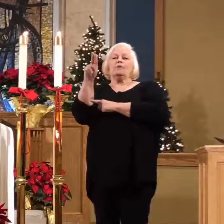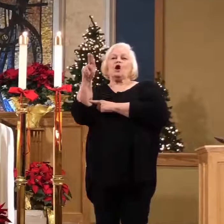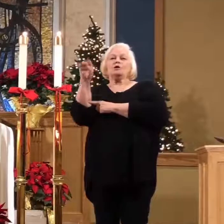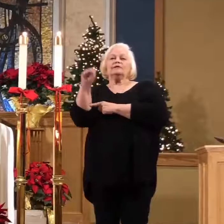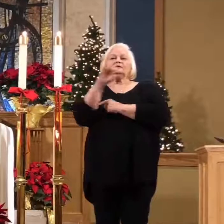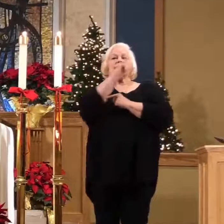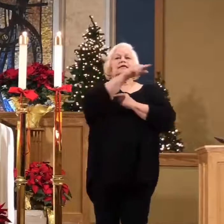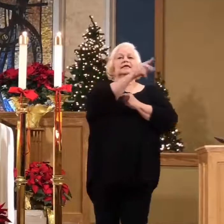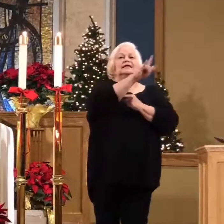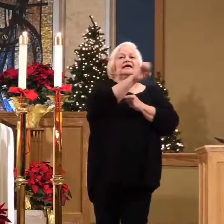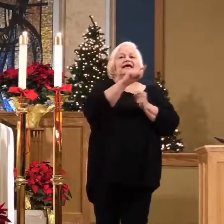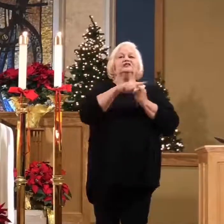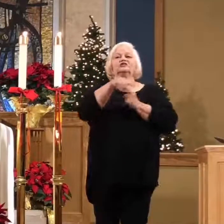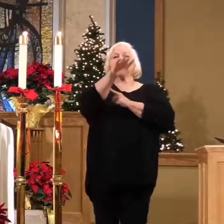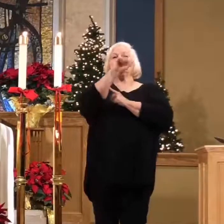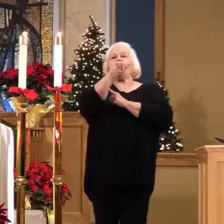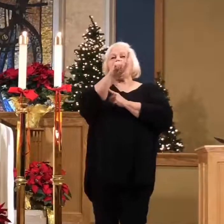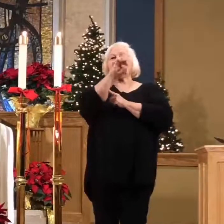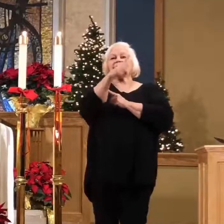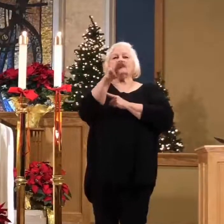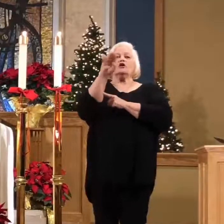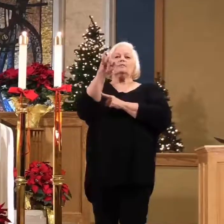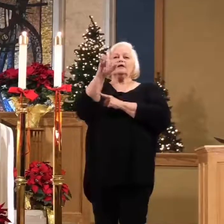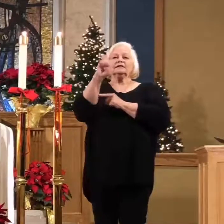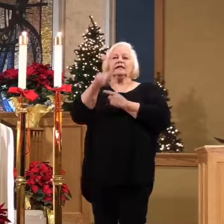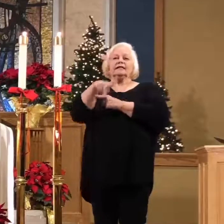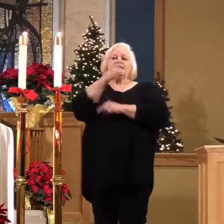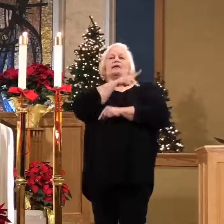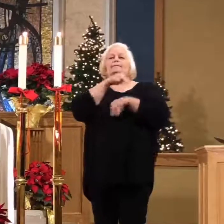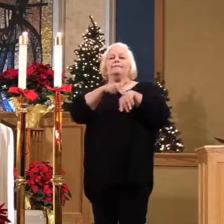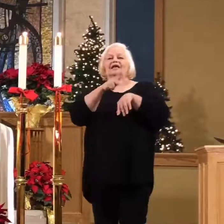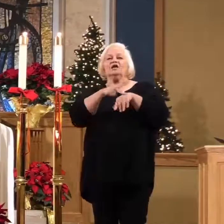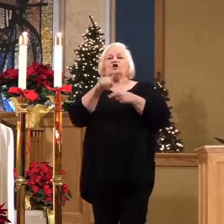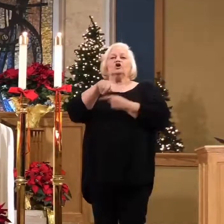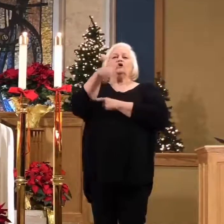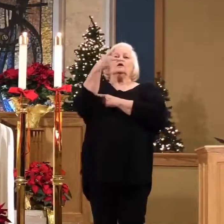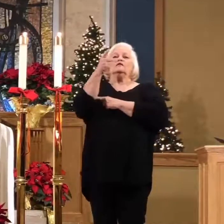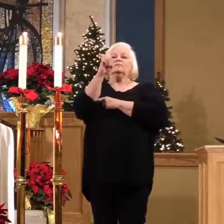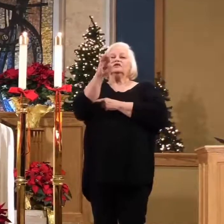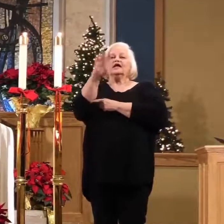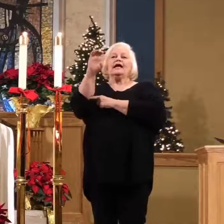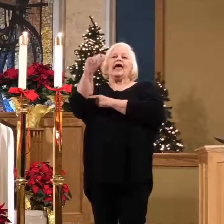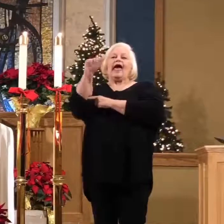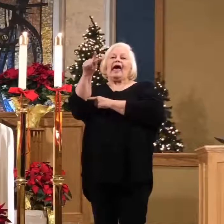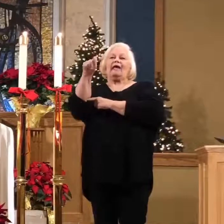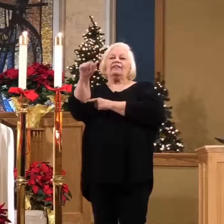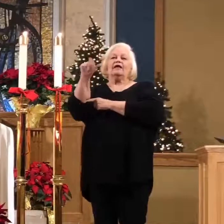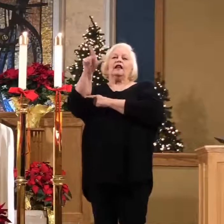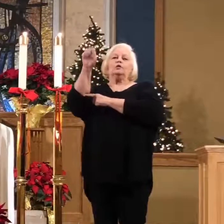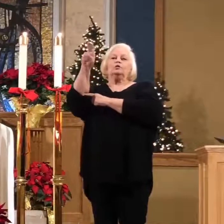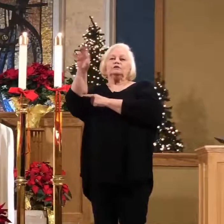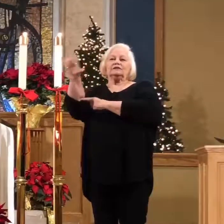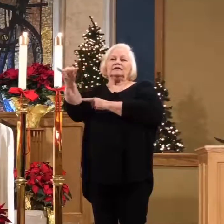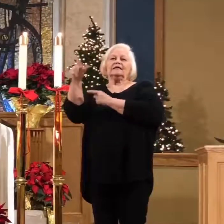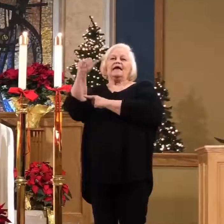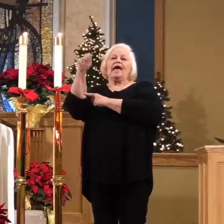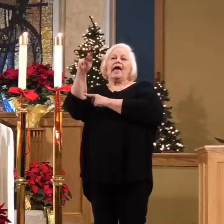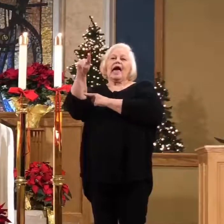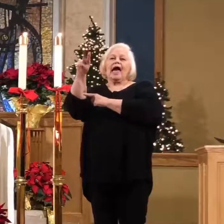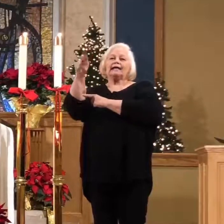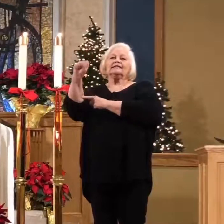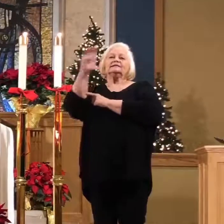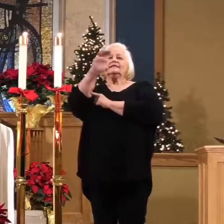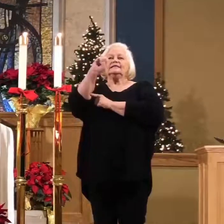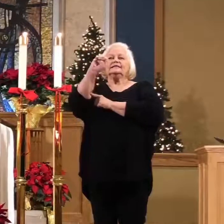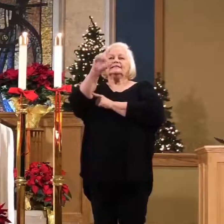Alexander, Marcellinus, Peter, Felicity, Perpetua, Agatha, Lucy, Agnes,